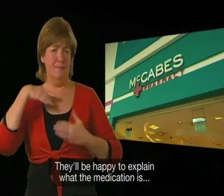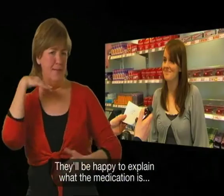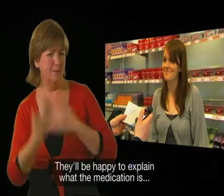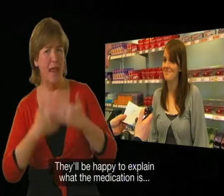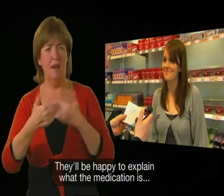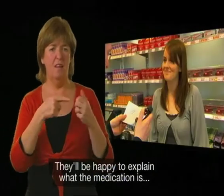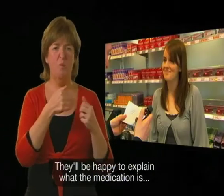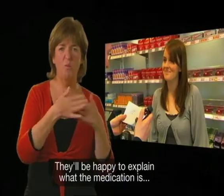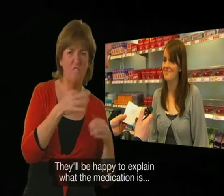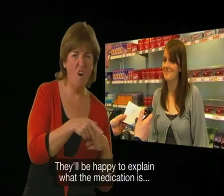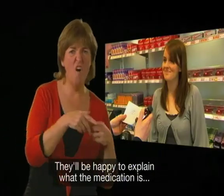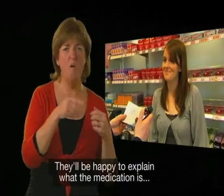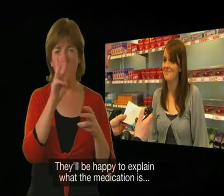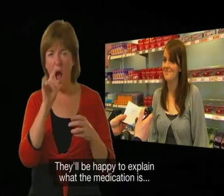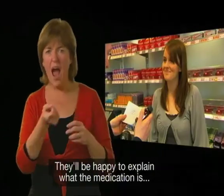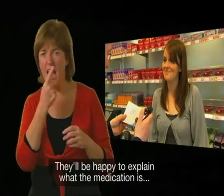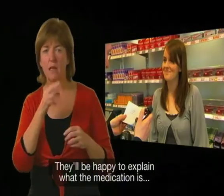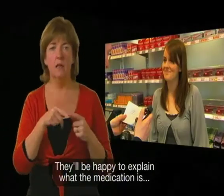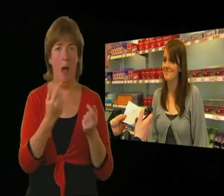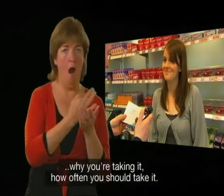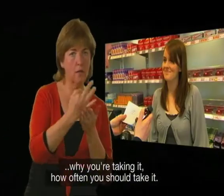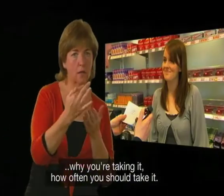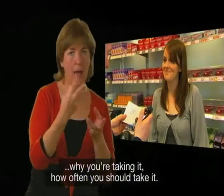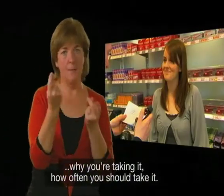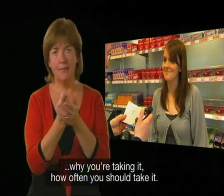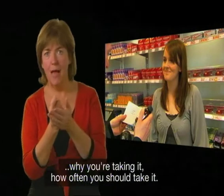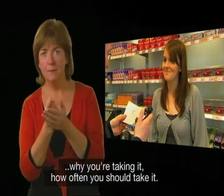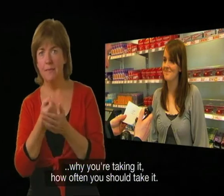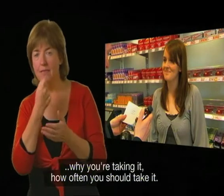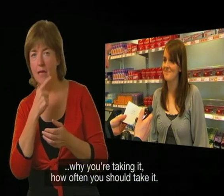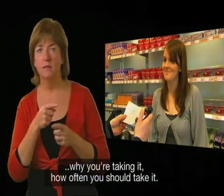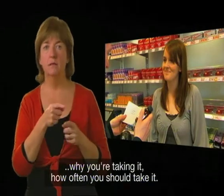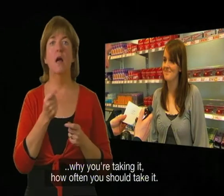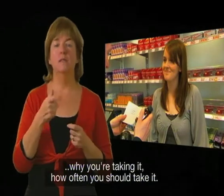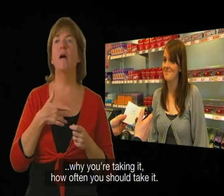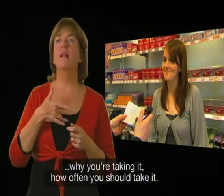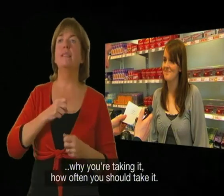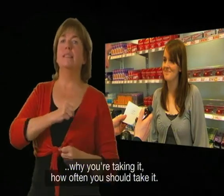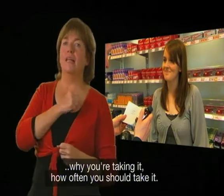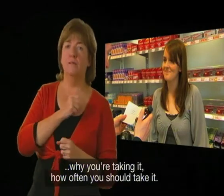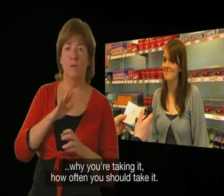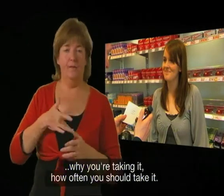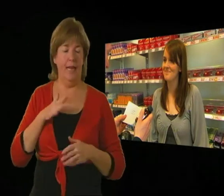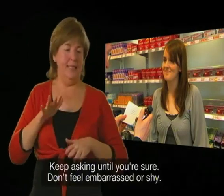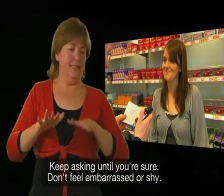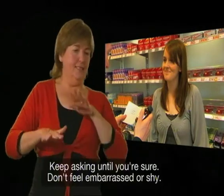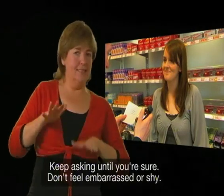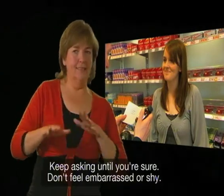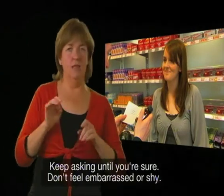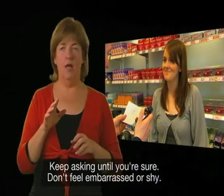They'll be happy to explain what the medication is, why you're taking it, how often you should take it. Keep asking